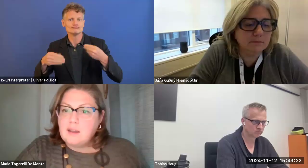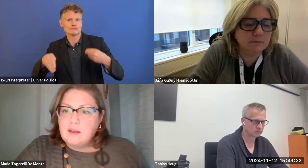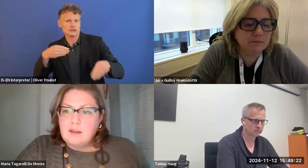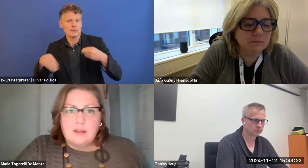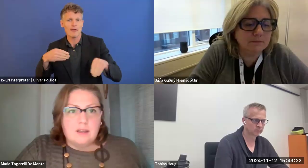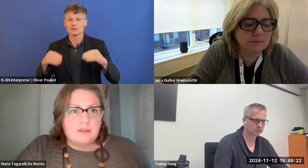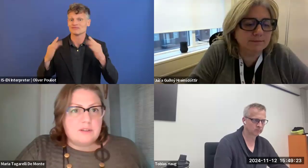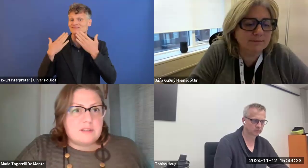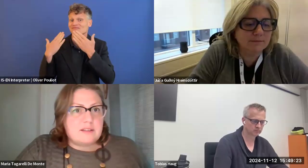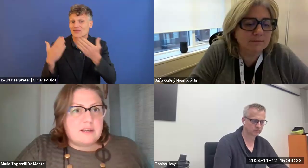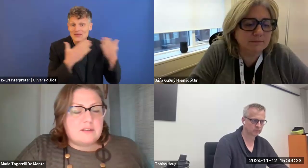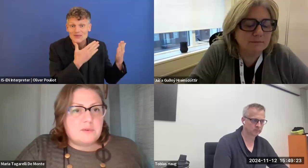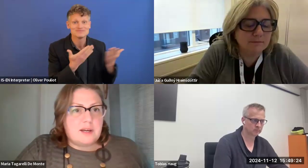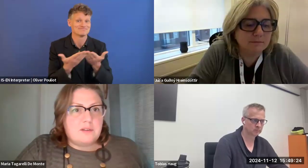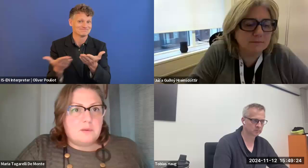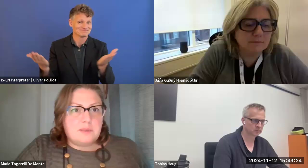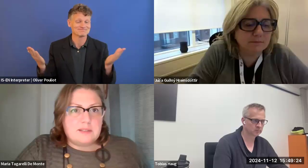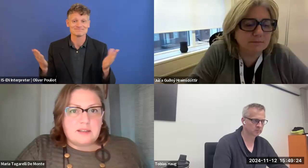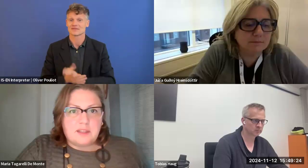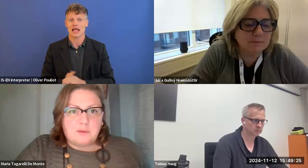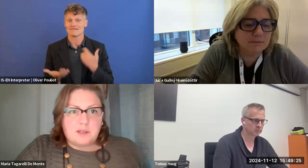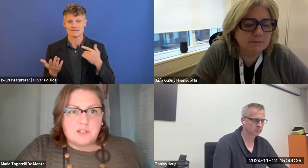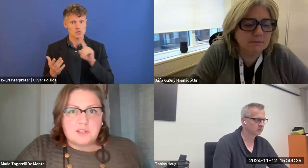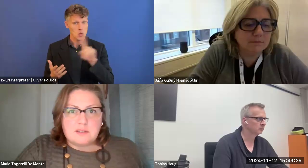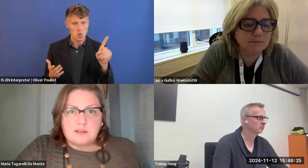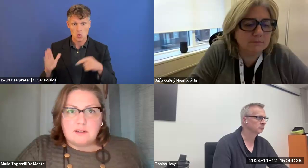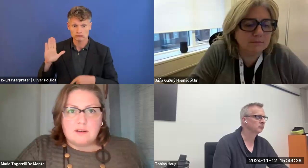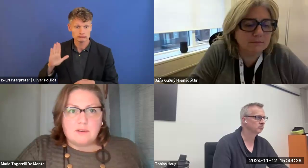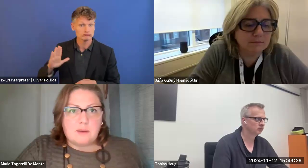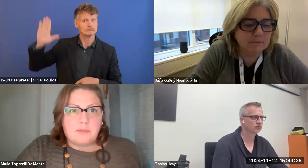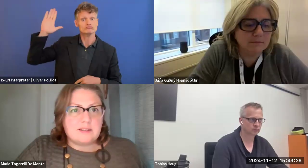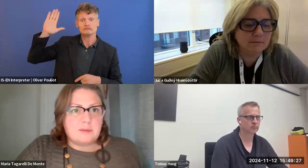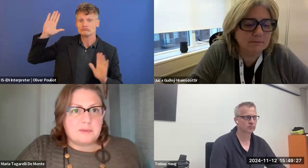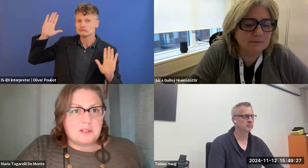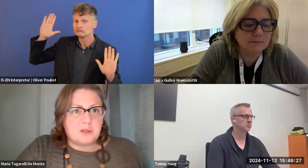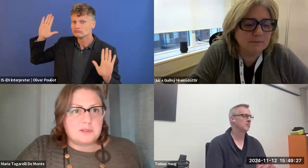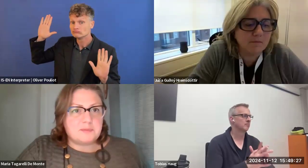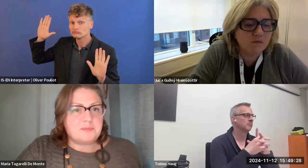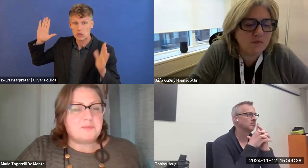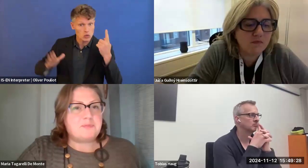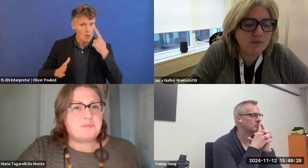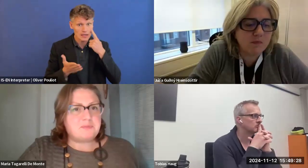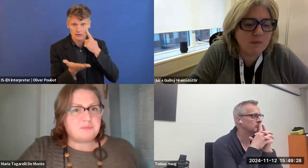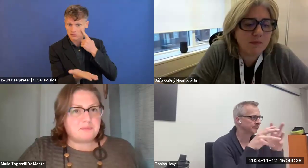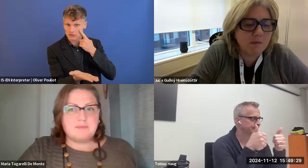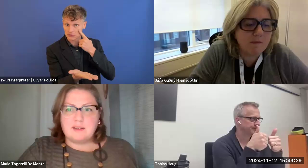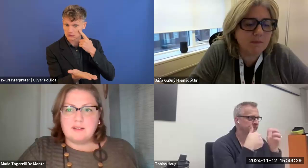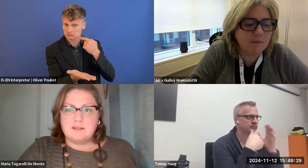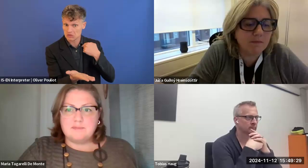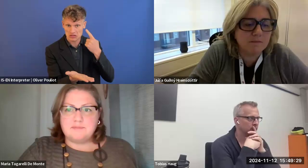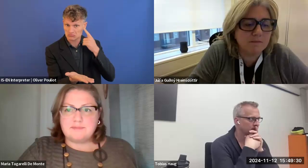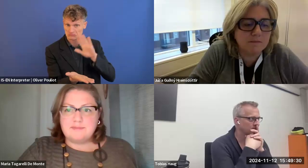everything. If there's nothing else to add, Tobias, I think we can just wrap things up and close.